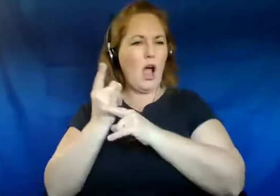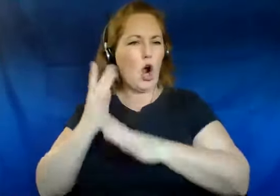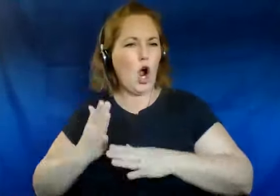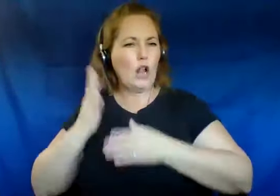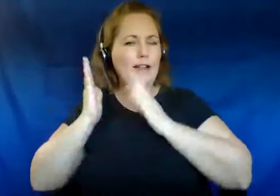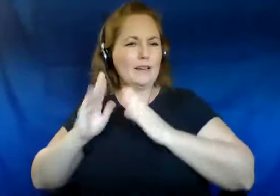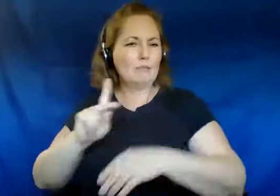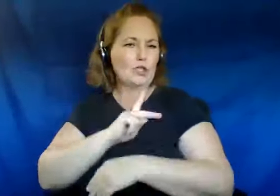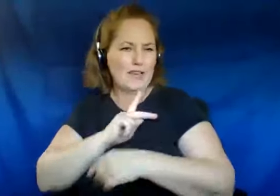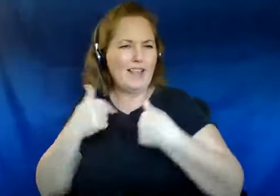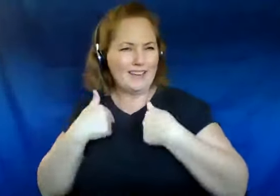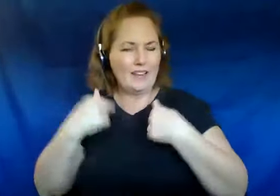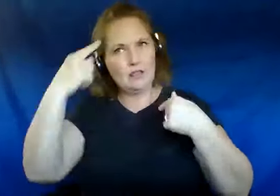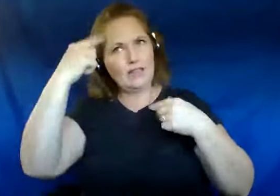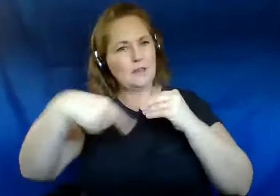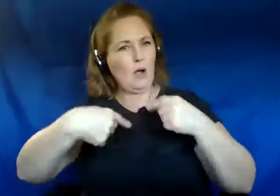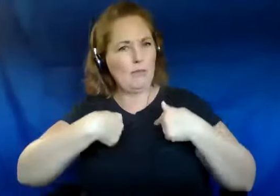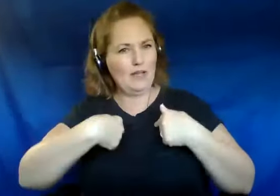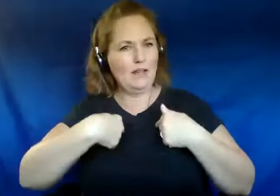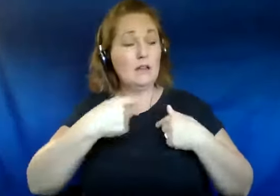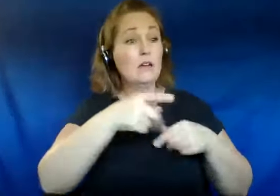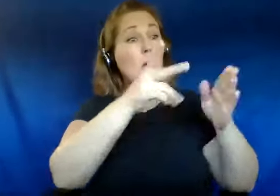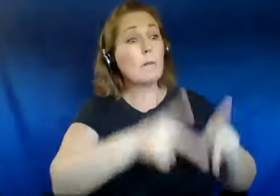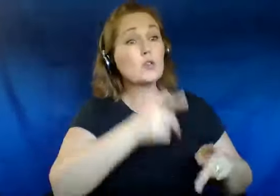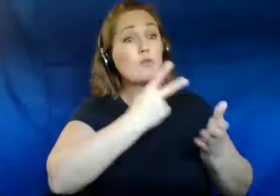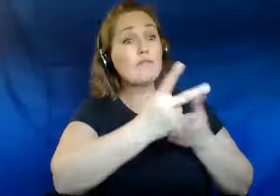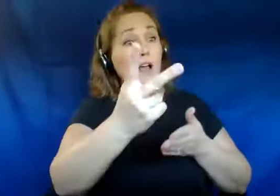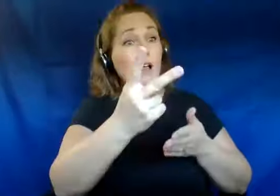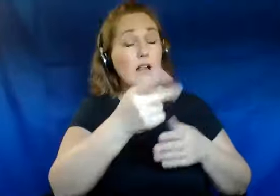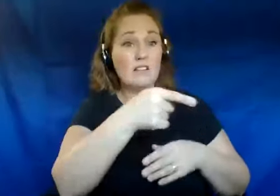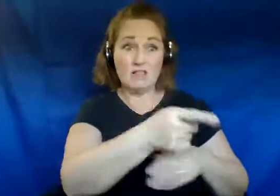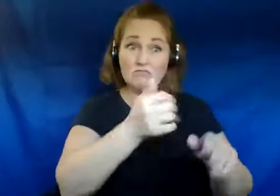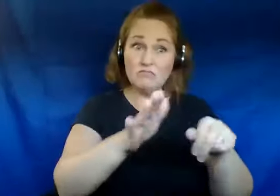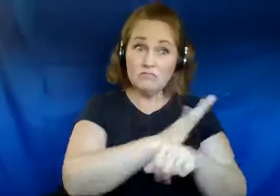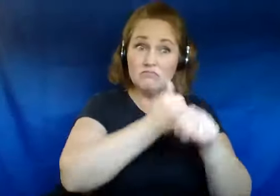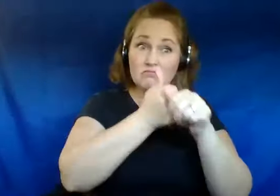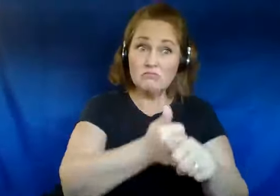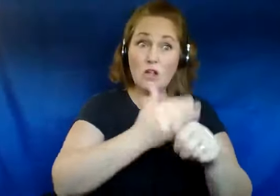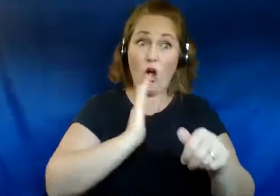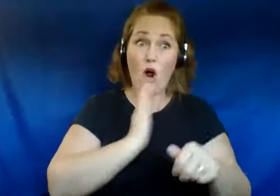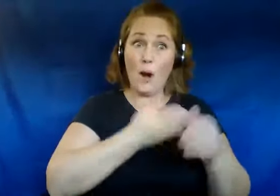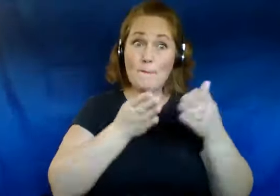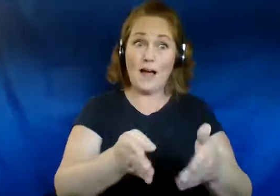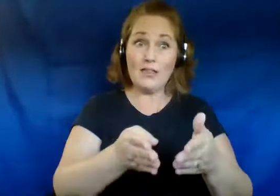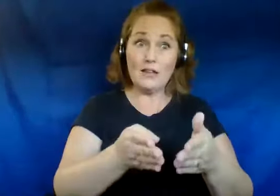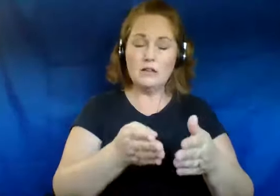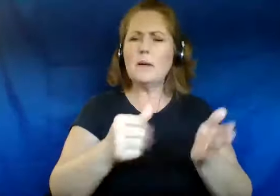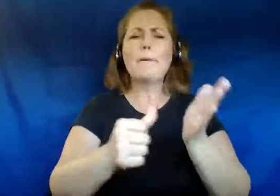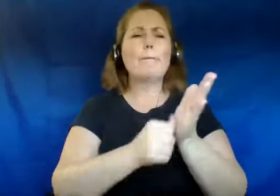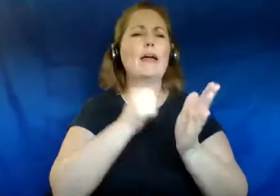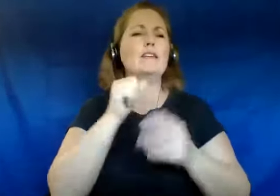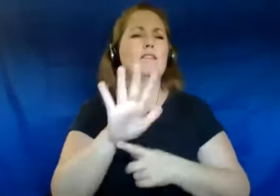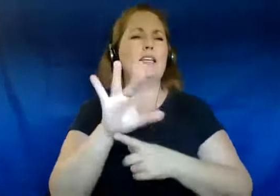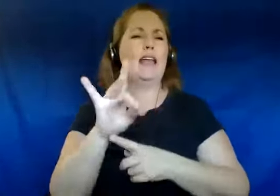Rarely have we seen a person fail has thoroughly followed our path. That's on page 58 in